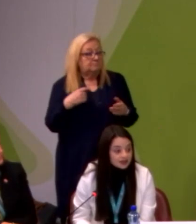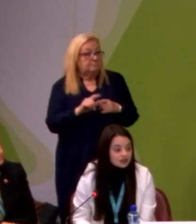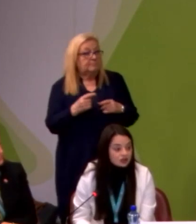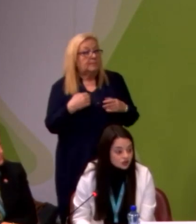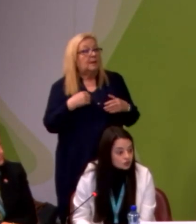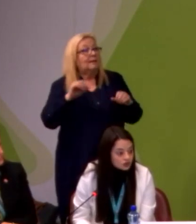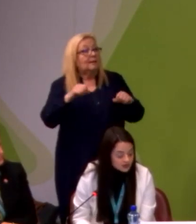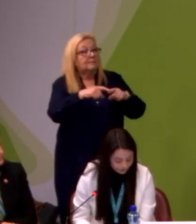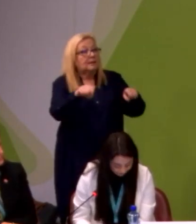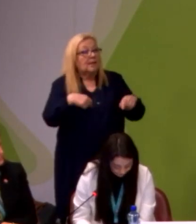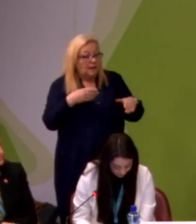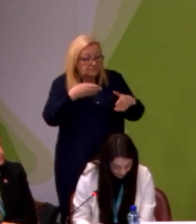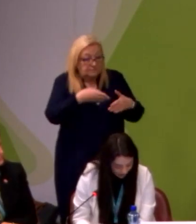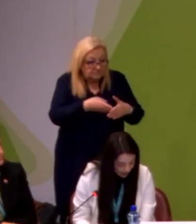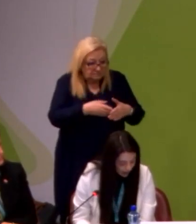and inaccessible schools.